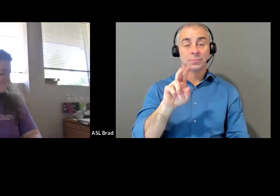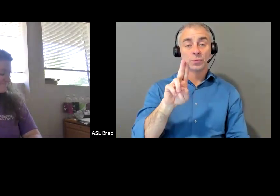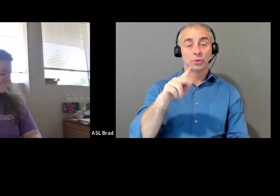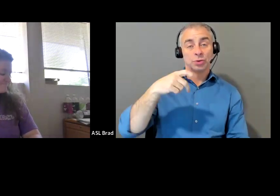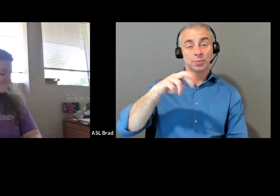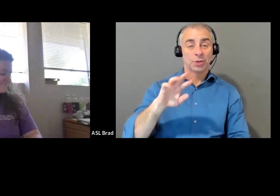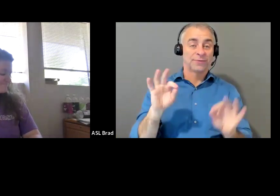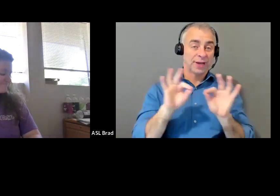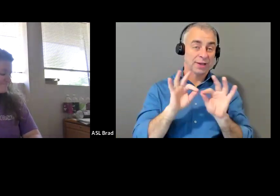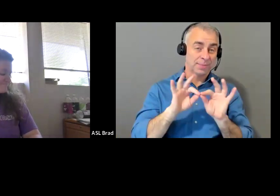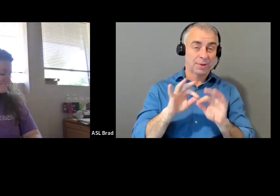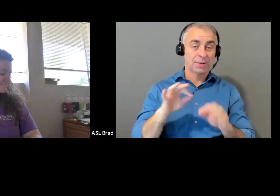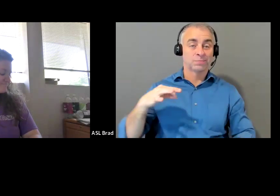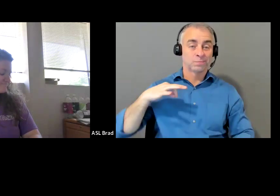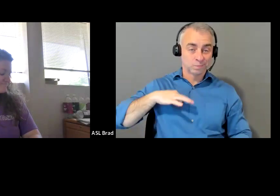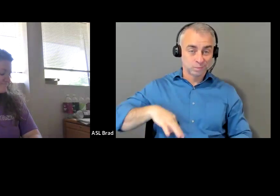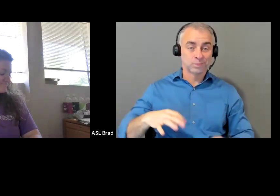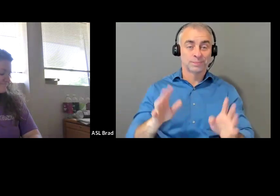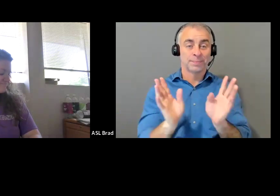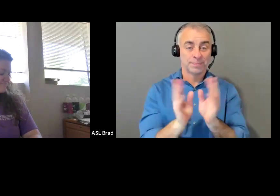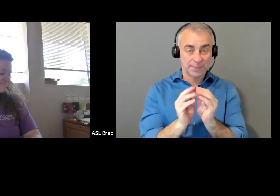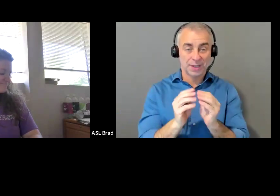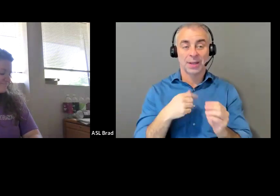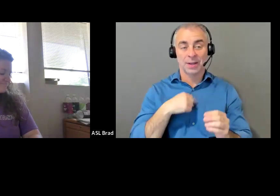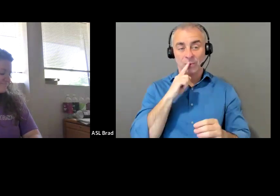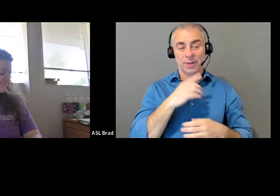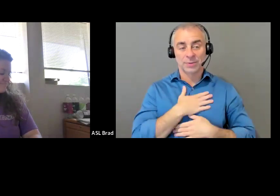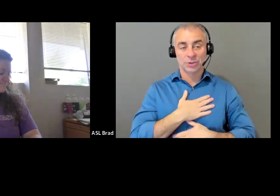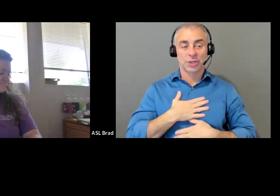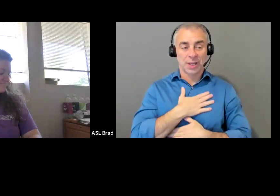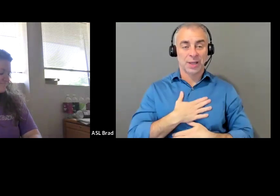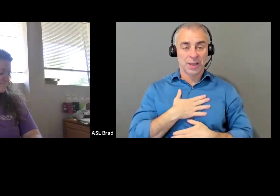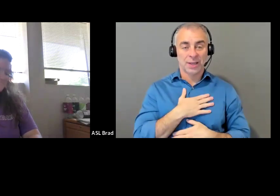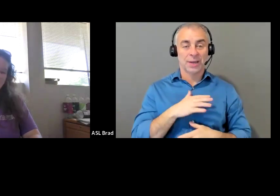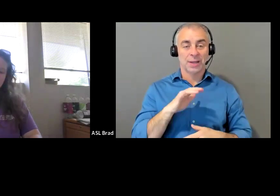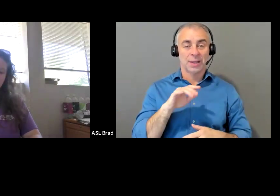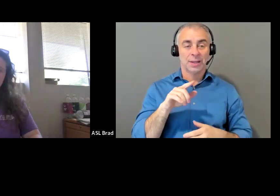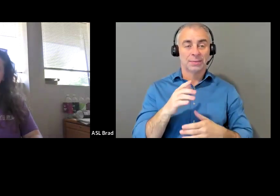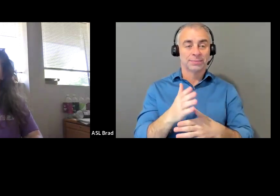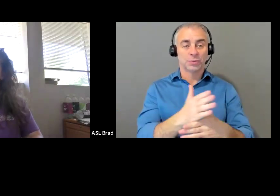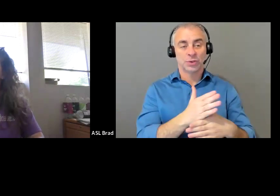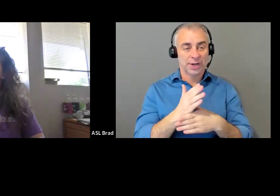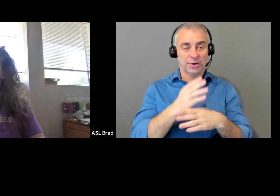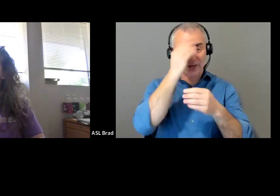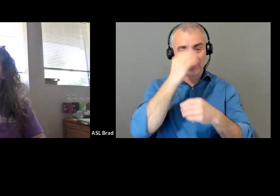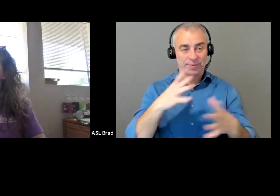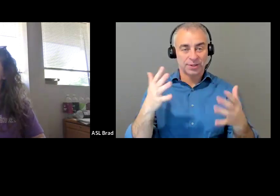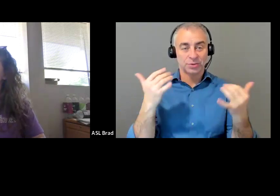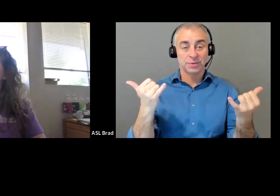of information, and I really appreciate the information that you all